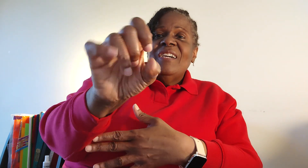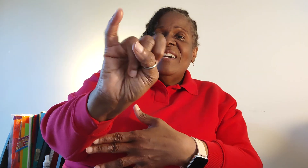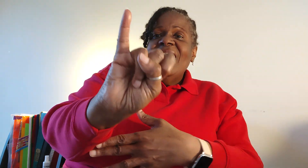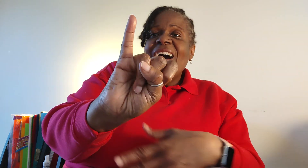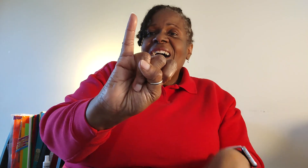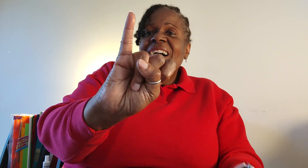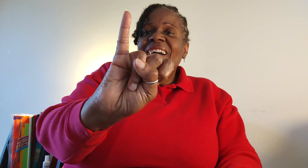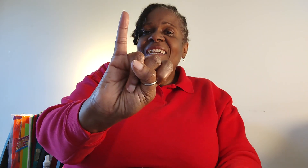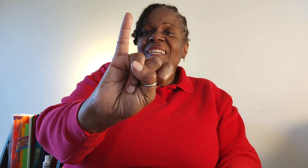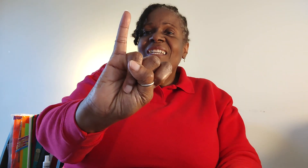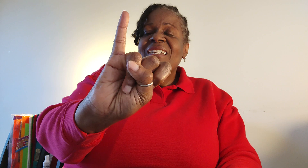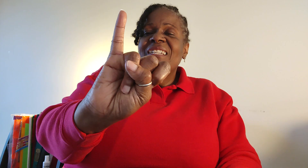I.